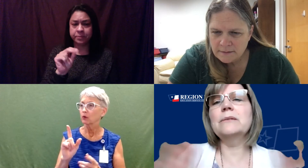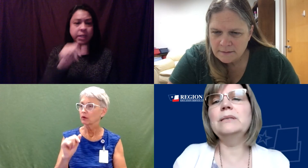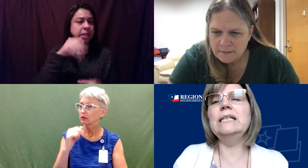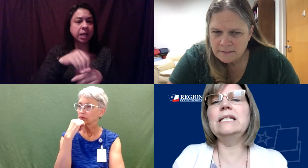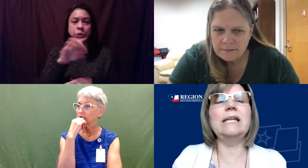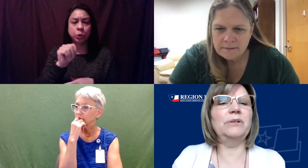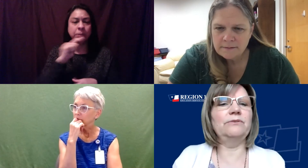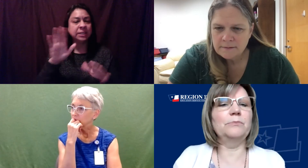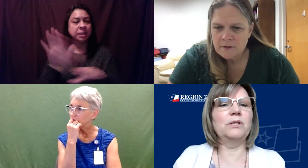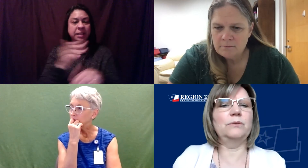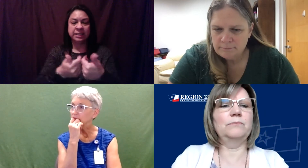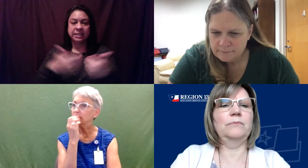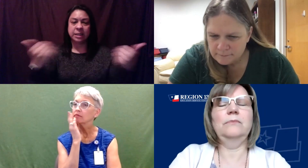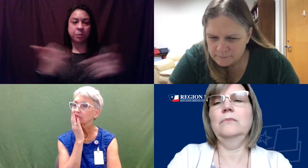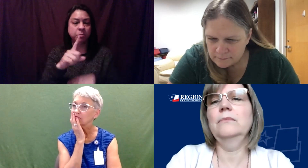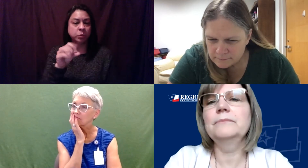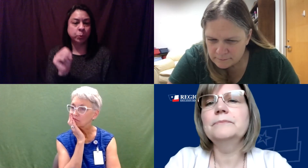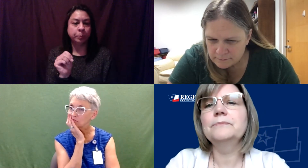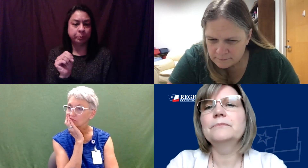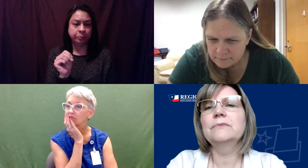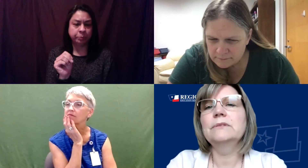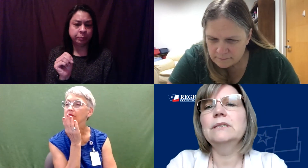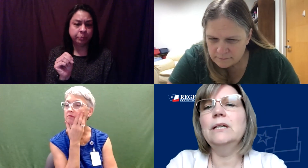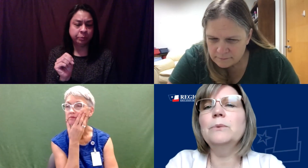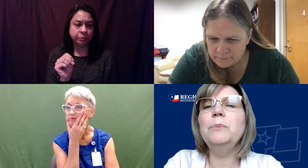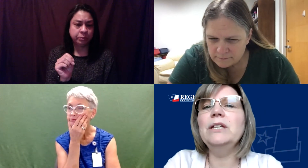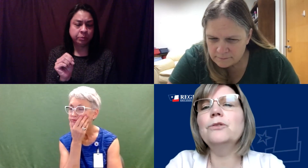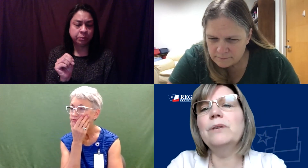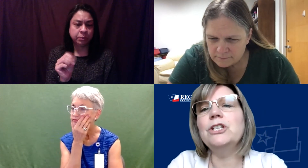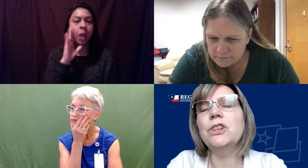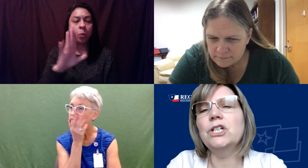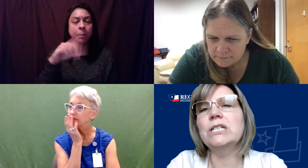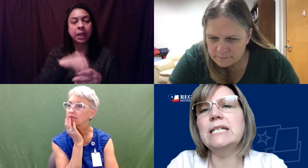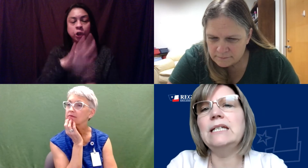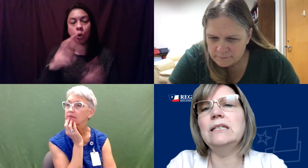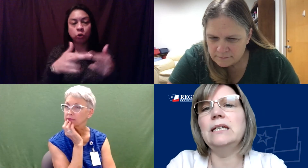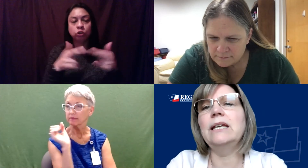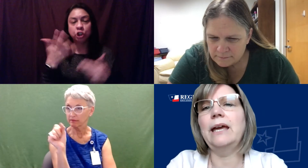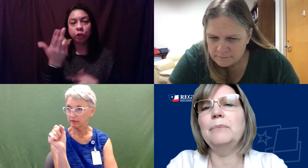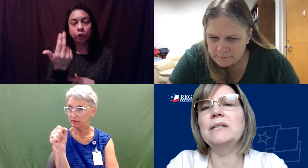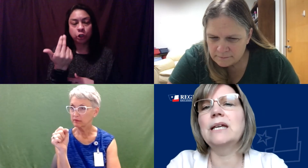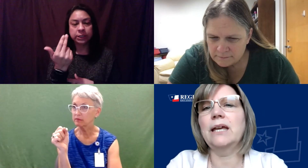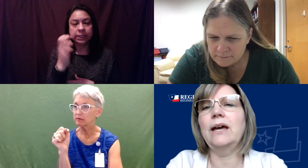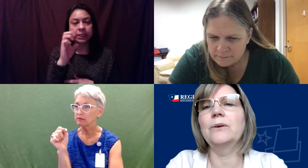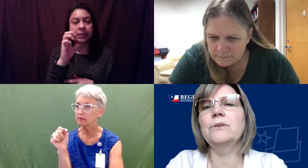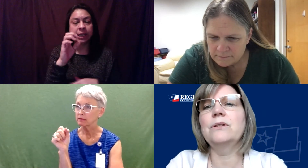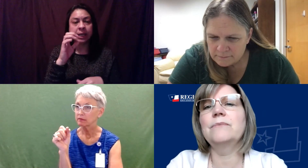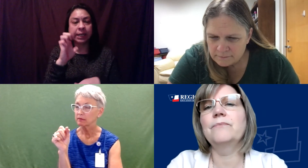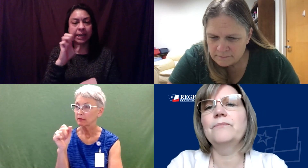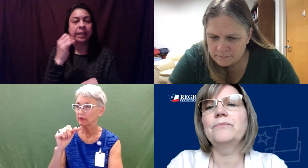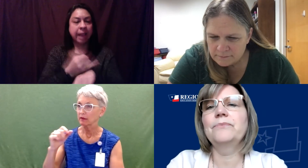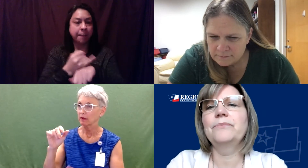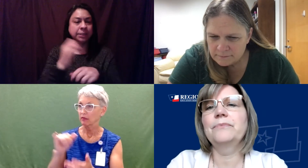Zoom. It's completely separate from Zoom. It will be in your Region 13 eCampus